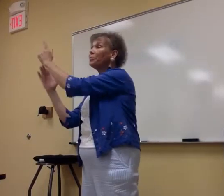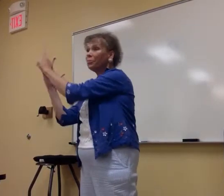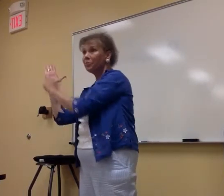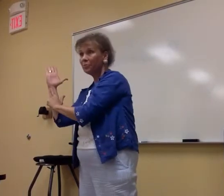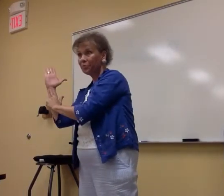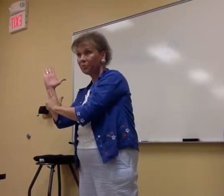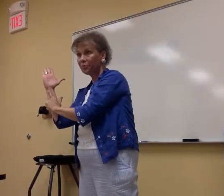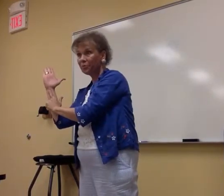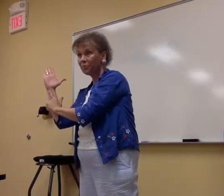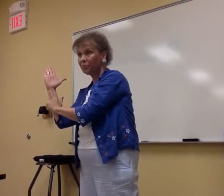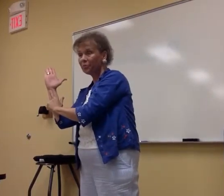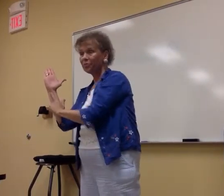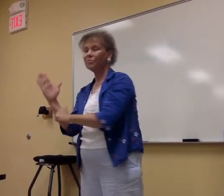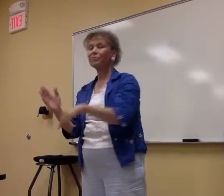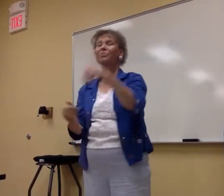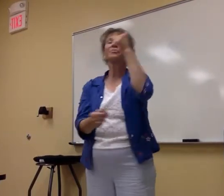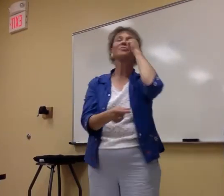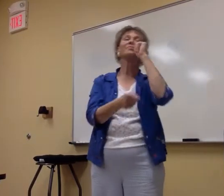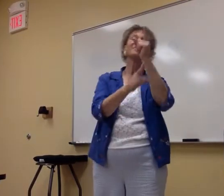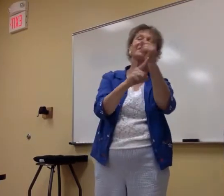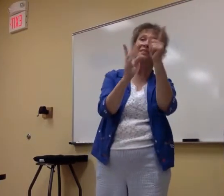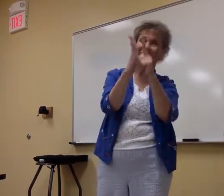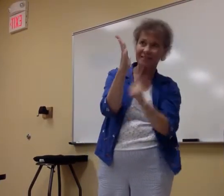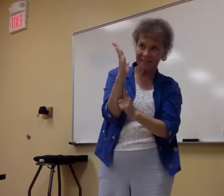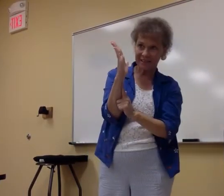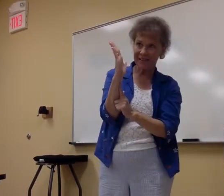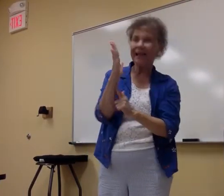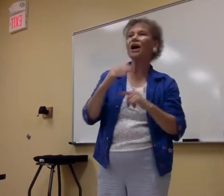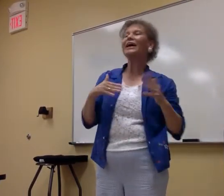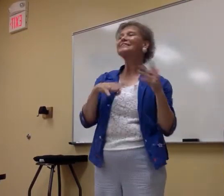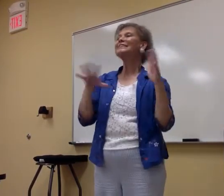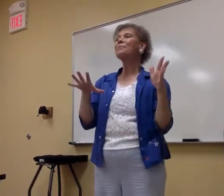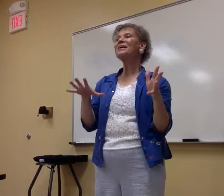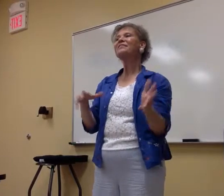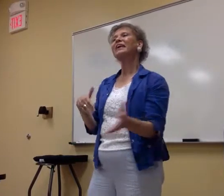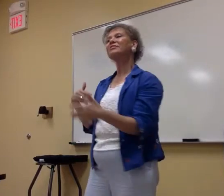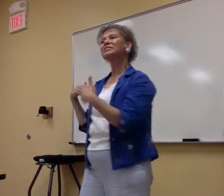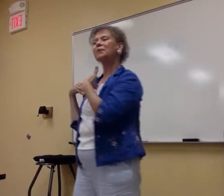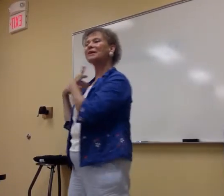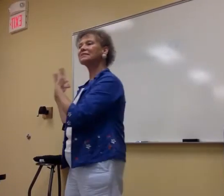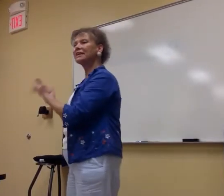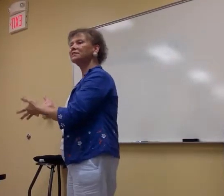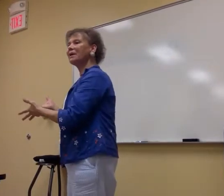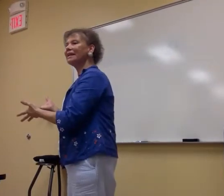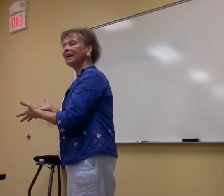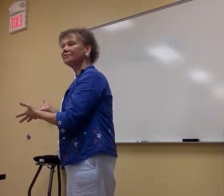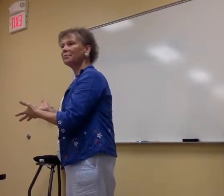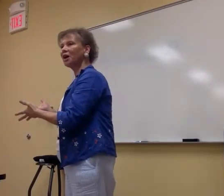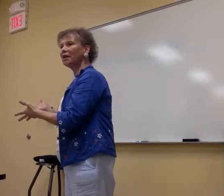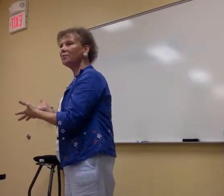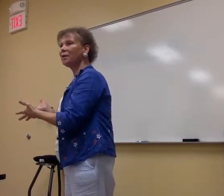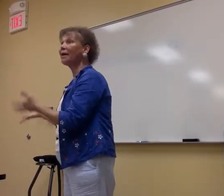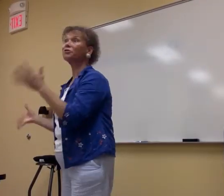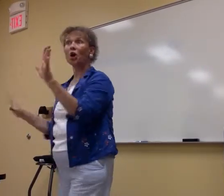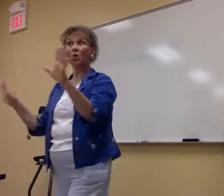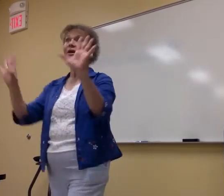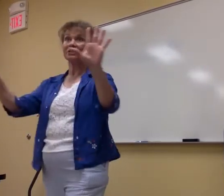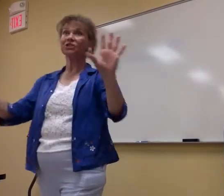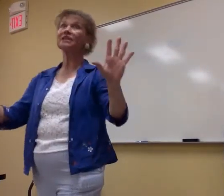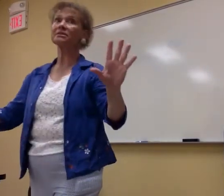Brother-in-law. Sister-in-law. Okay, does that mean that every time I sign to my left, I'm talking about a male? No, it's just right now, all right, that I have